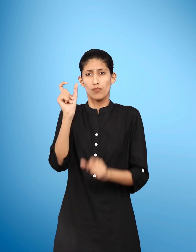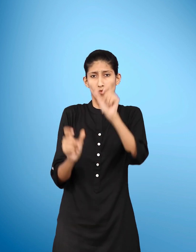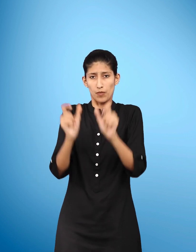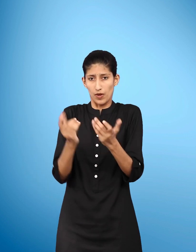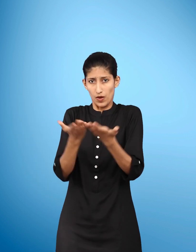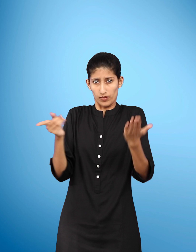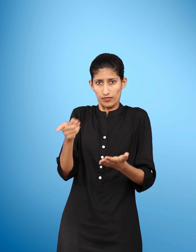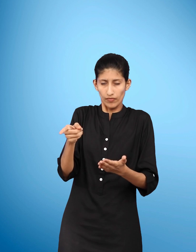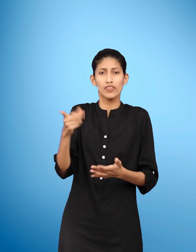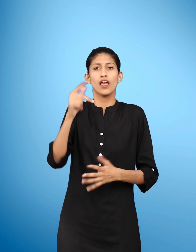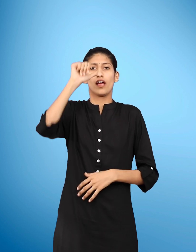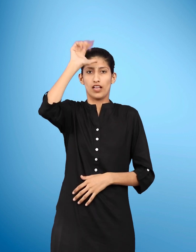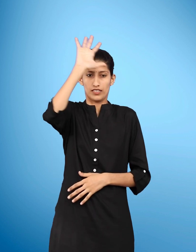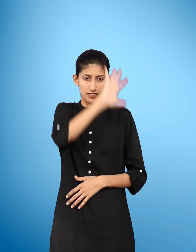Some of these followed the coasts.